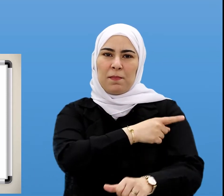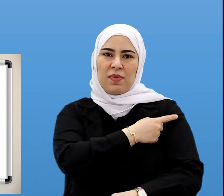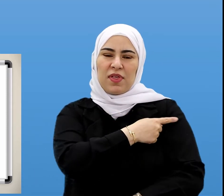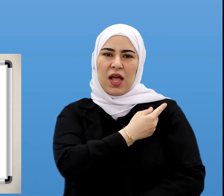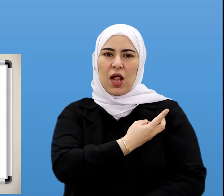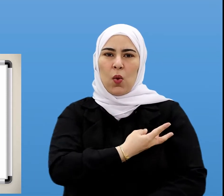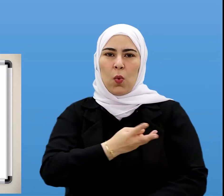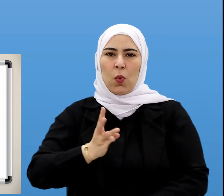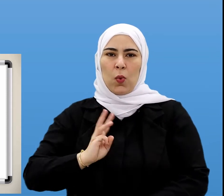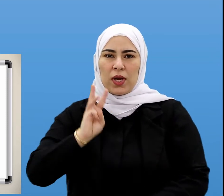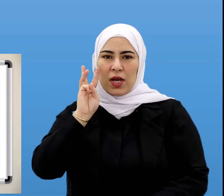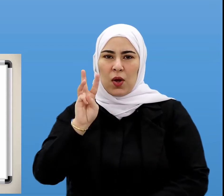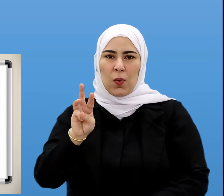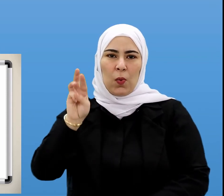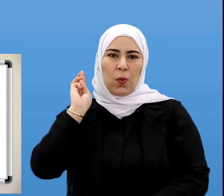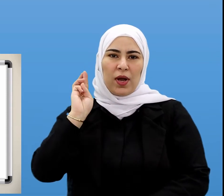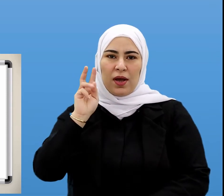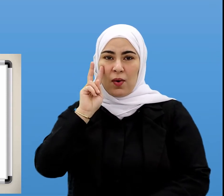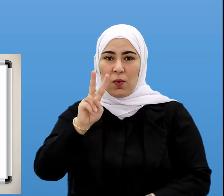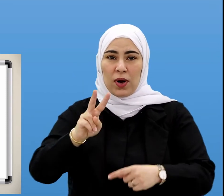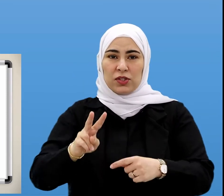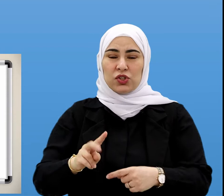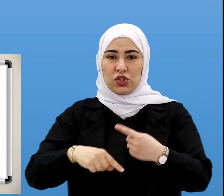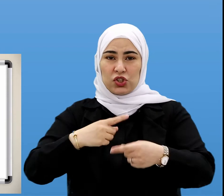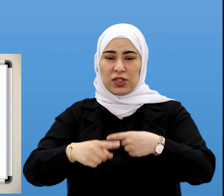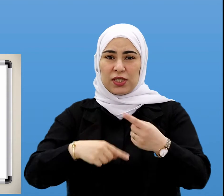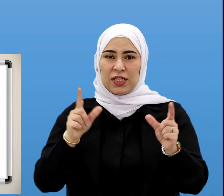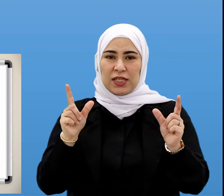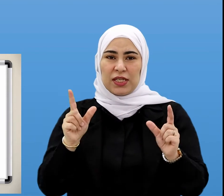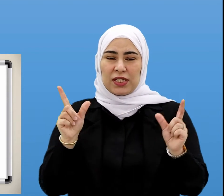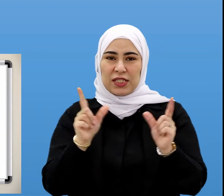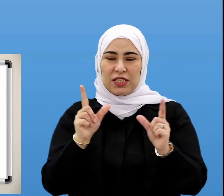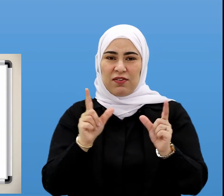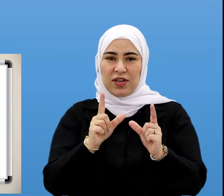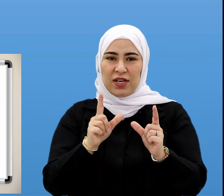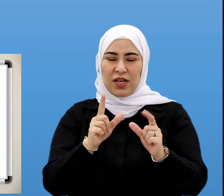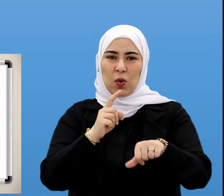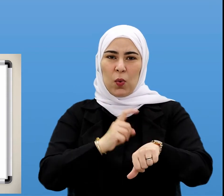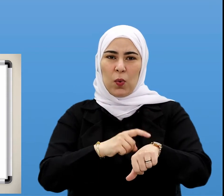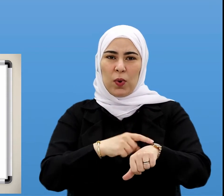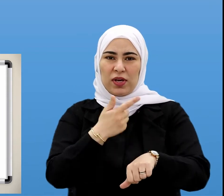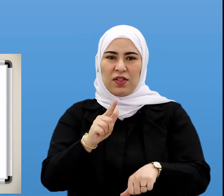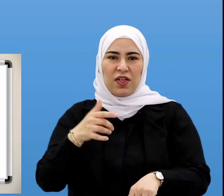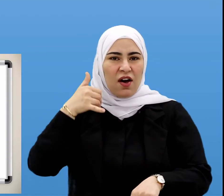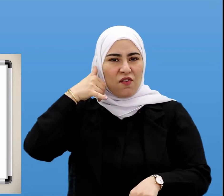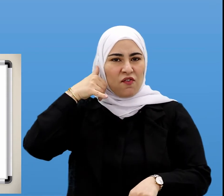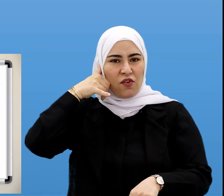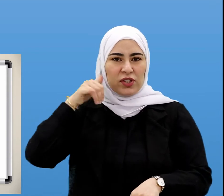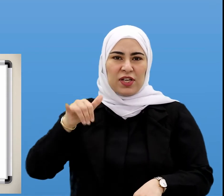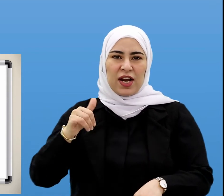TV when the phone rang. In this sentence, you can notice there's two actions